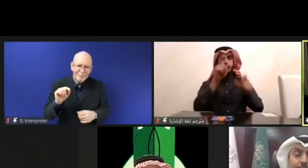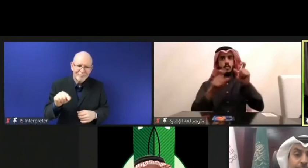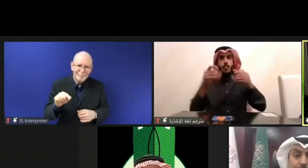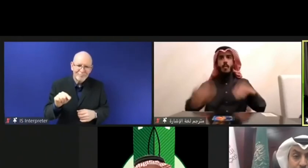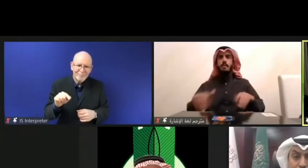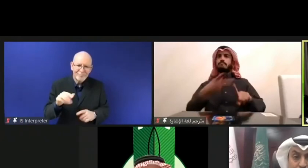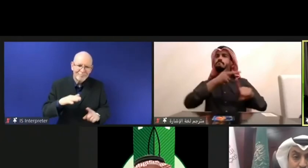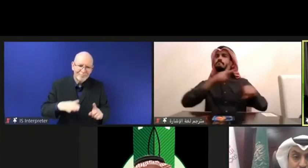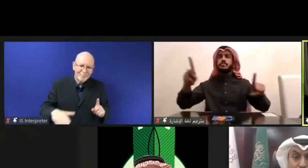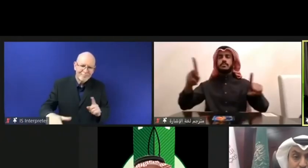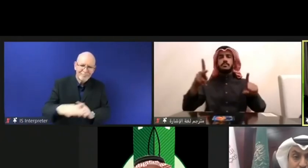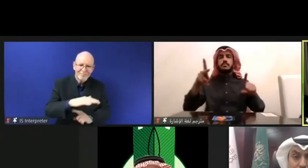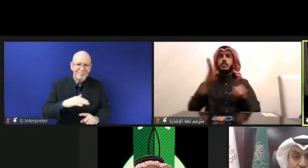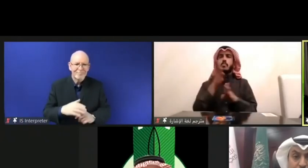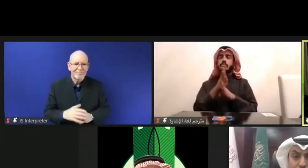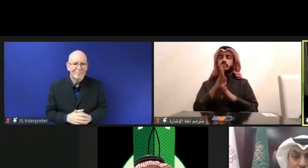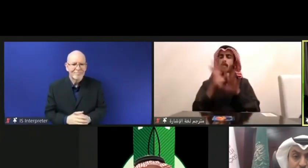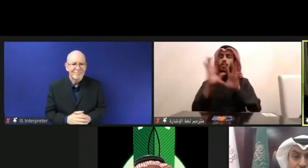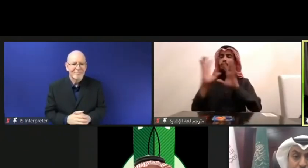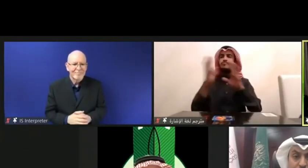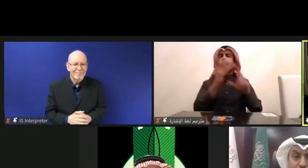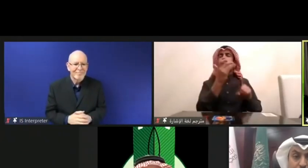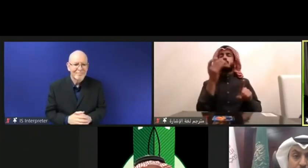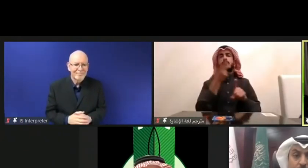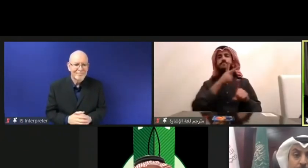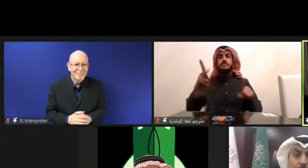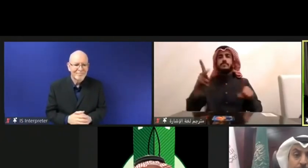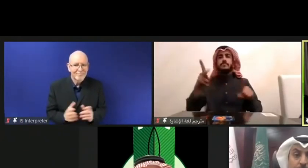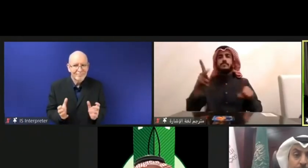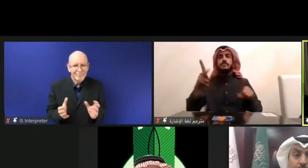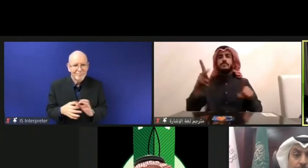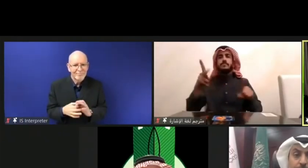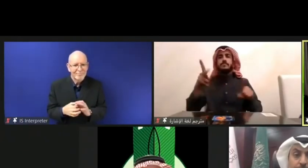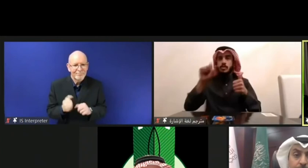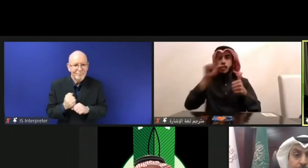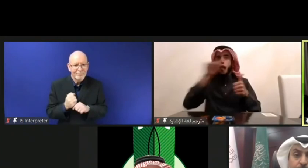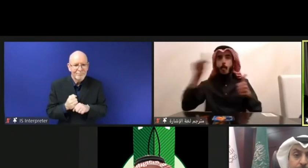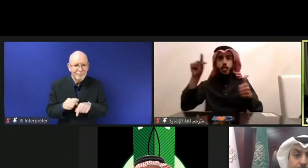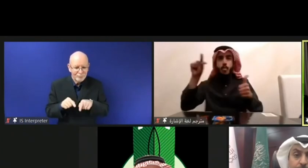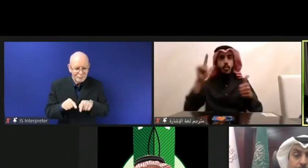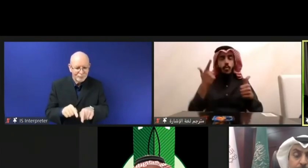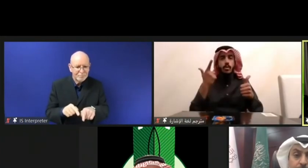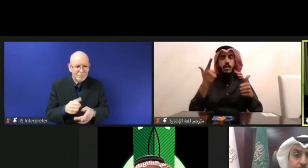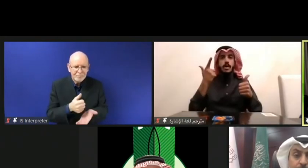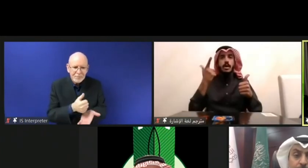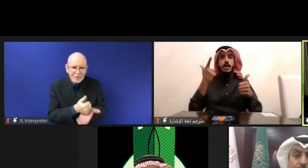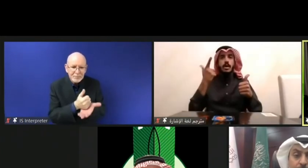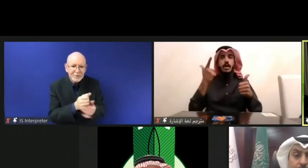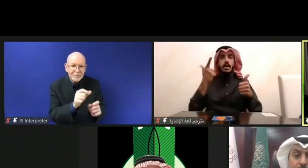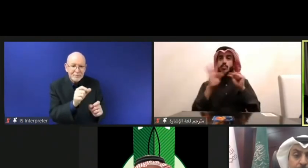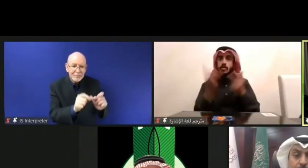in education sector or in the business sector or in the government and public sectors.